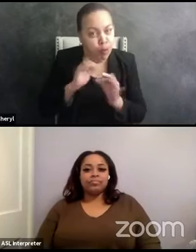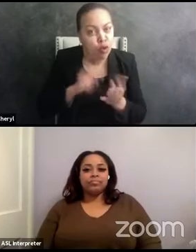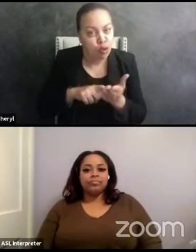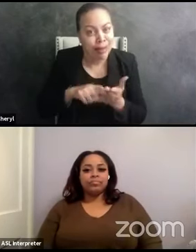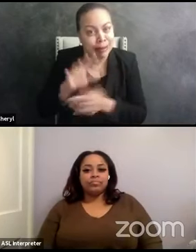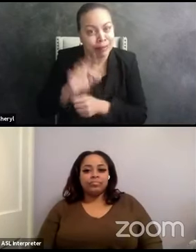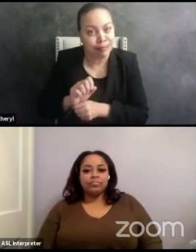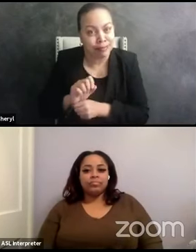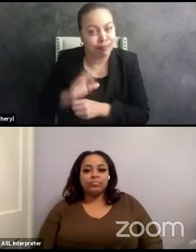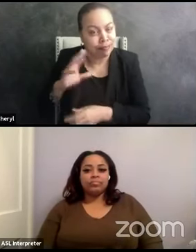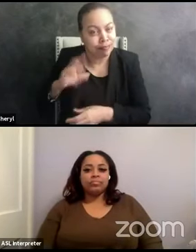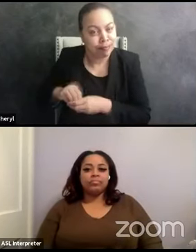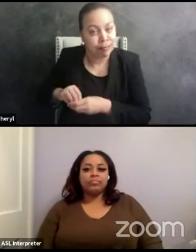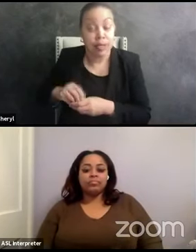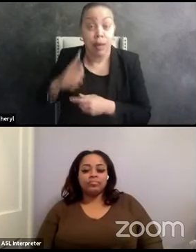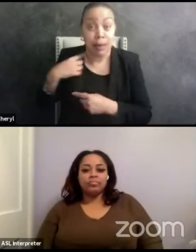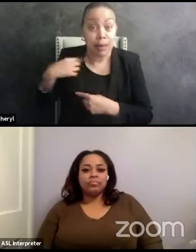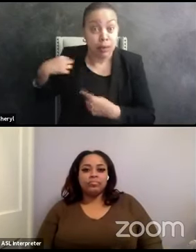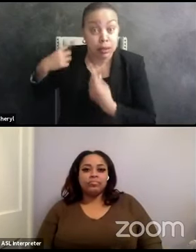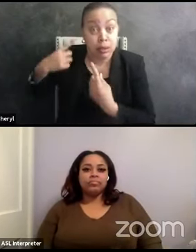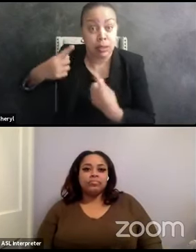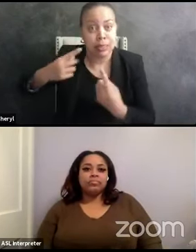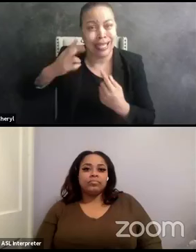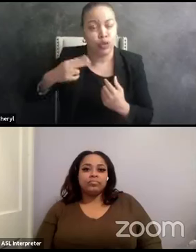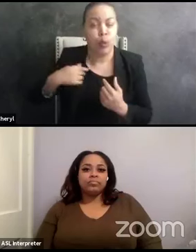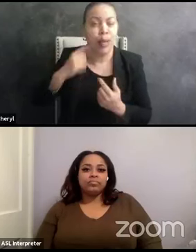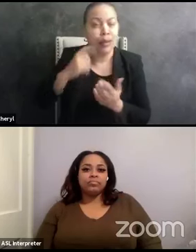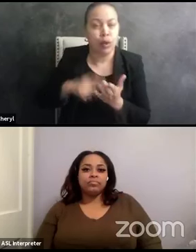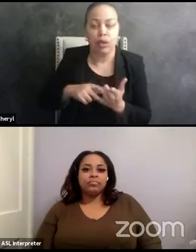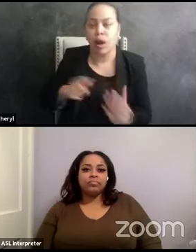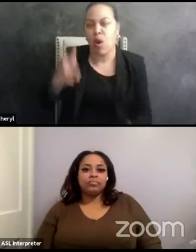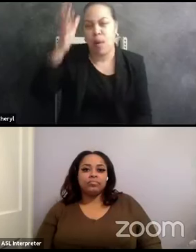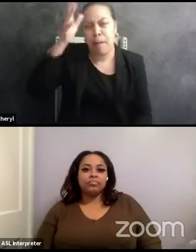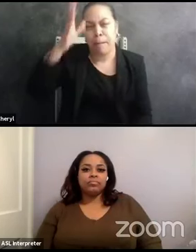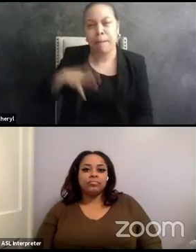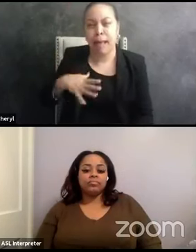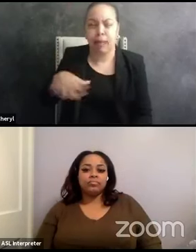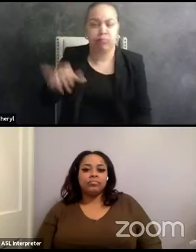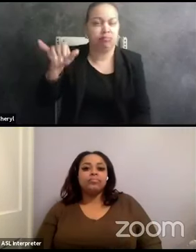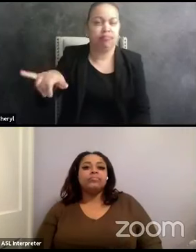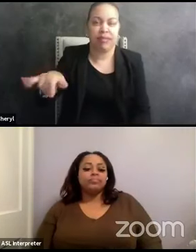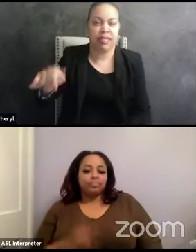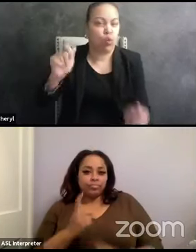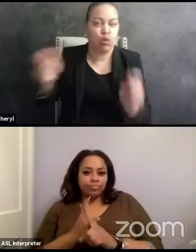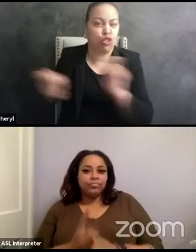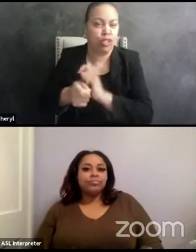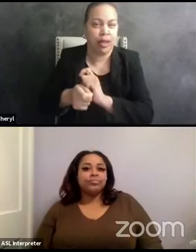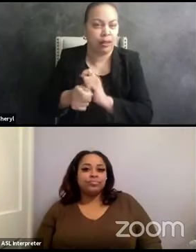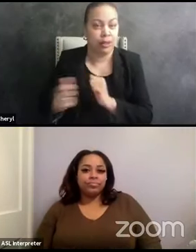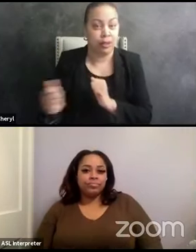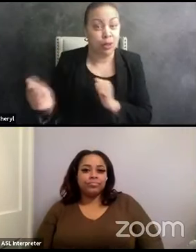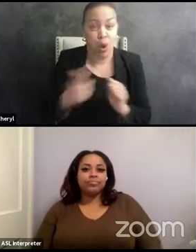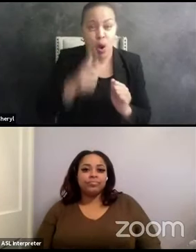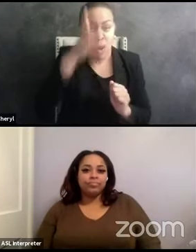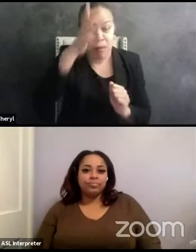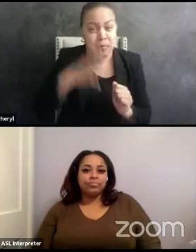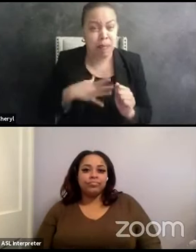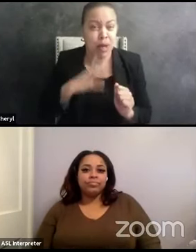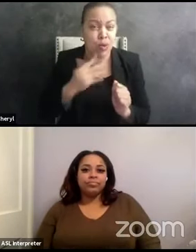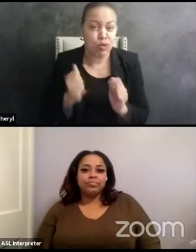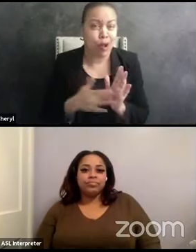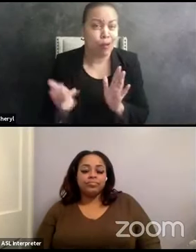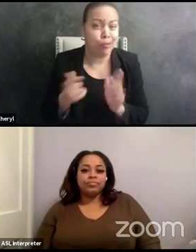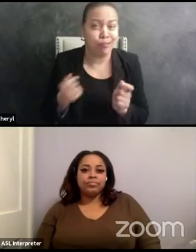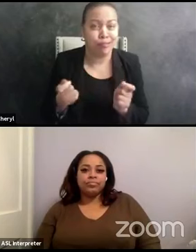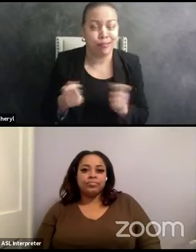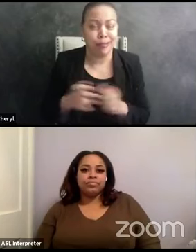throughout history, right? That like men's nature can't be changed, Right. right? That all men are going to try to manipulate